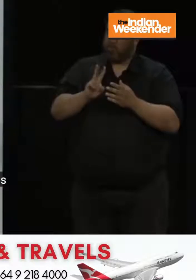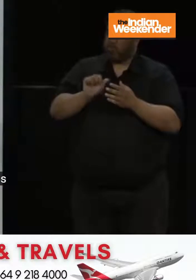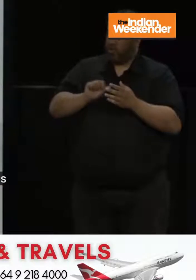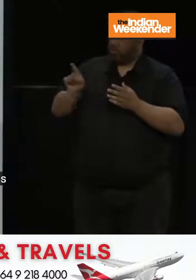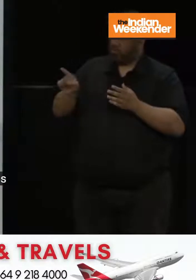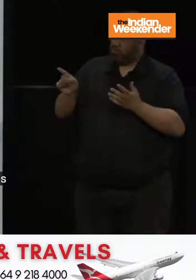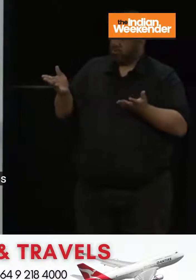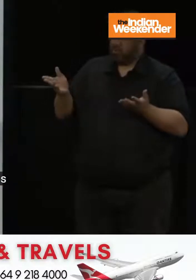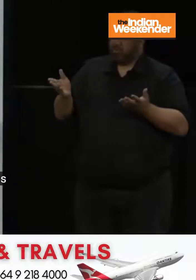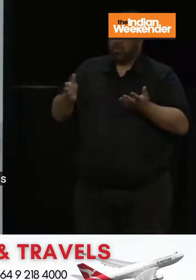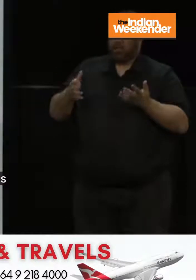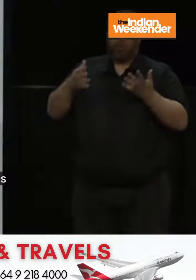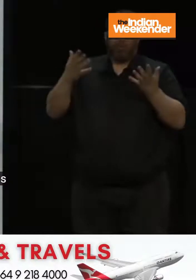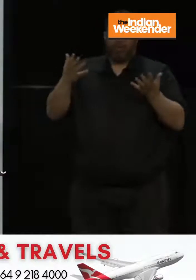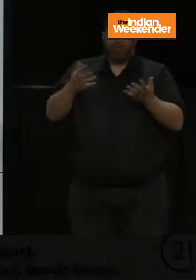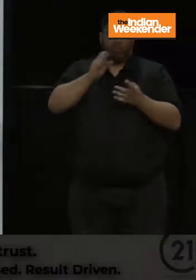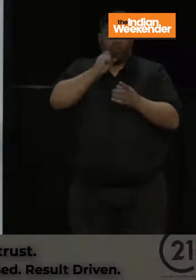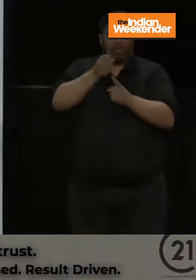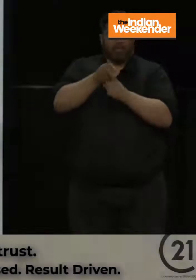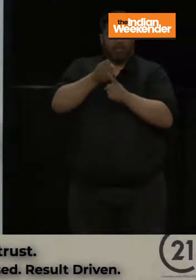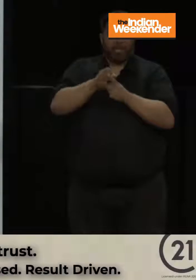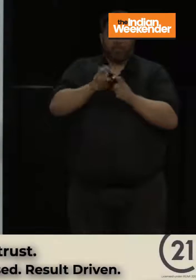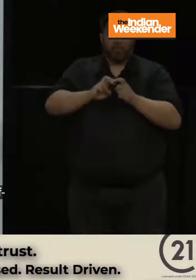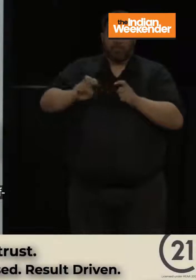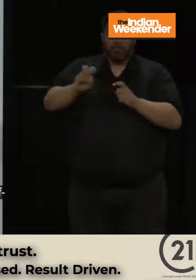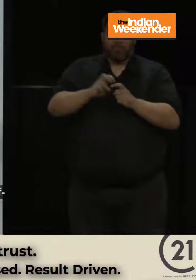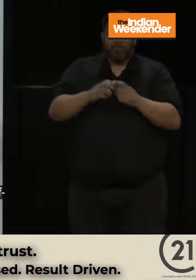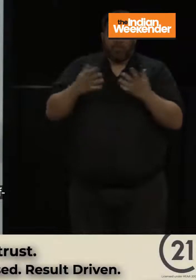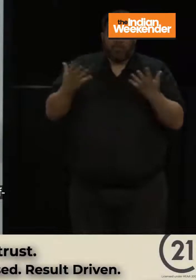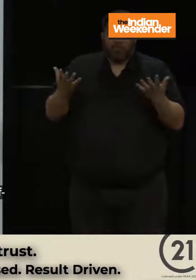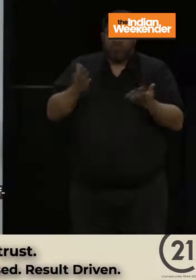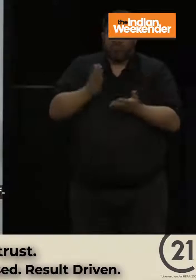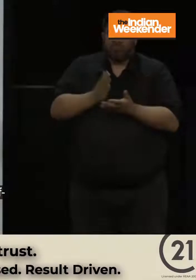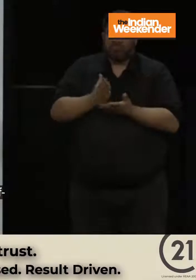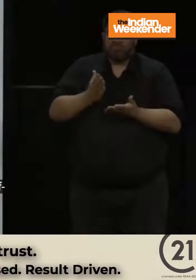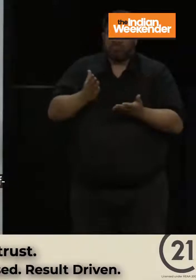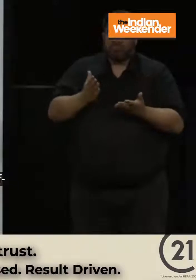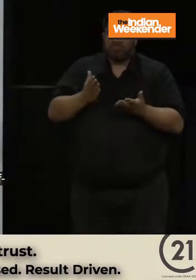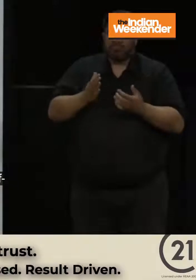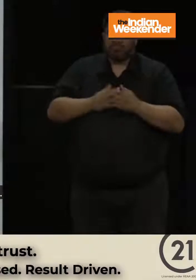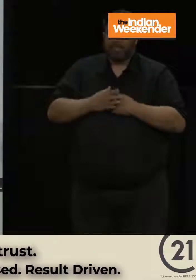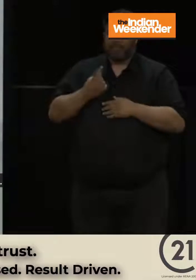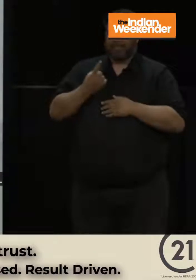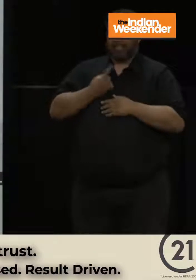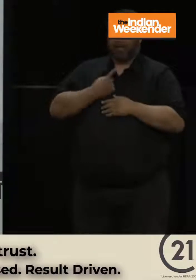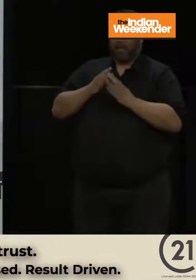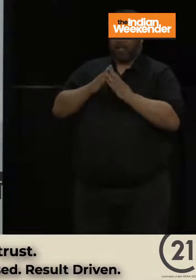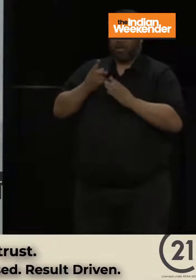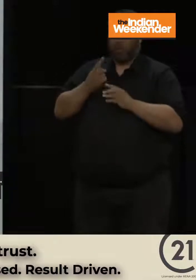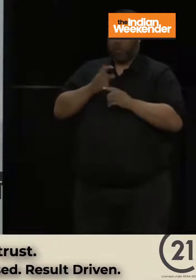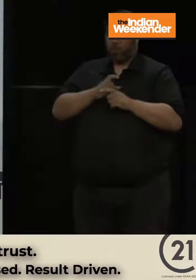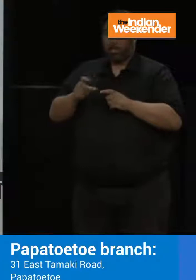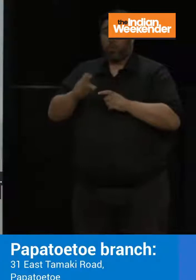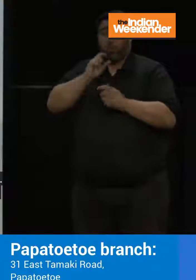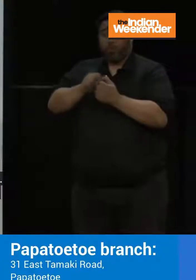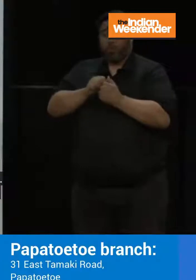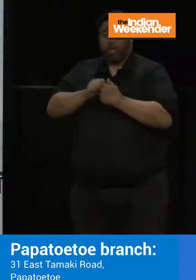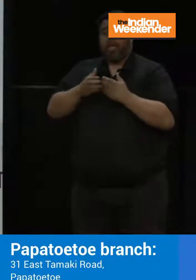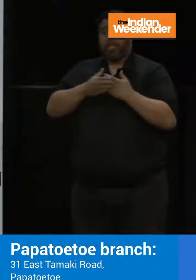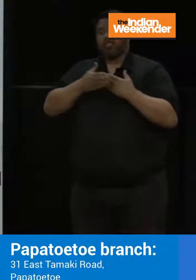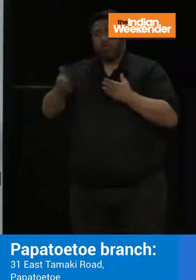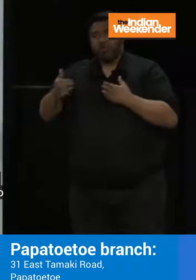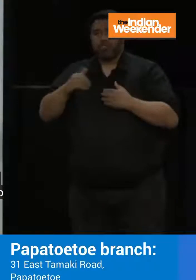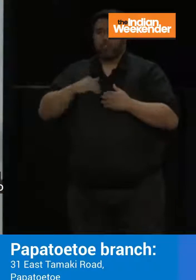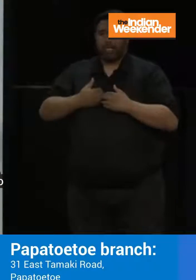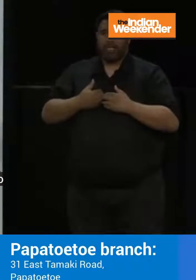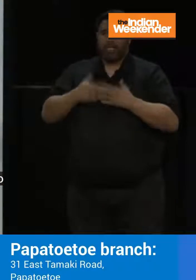is going to have an impact on tourism. There's no question about that. So we will only have that self-isolation requirement in place for as long as the public health